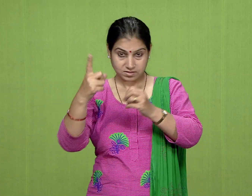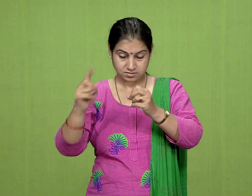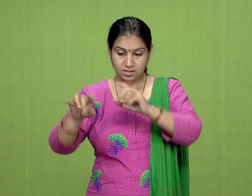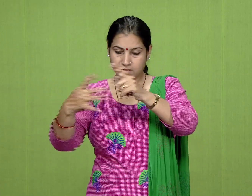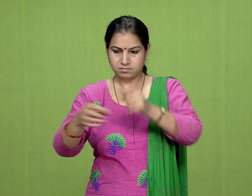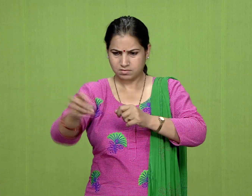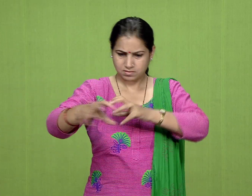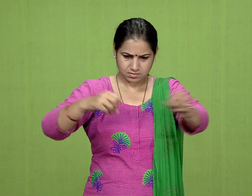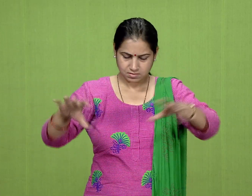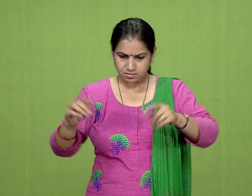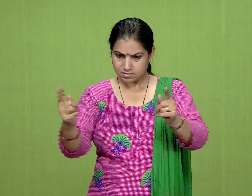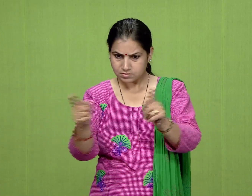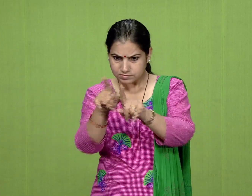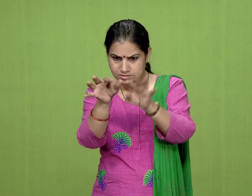and make in a form of sliver.